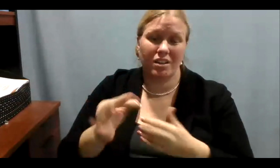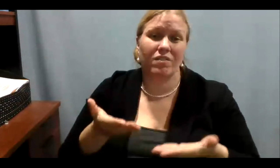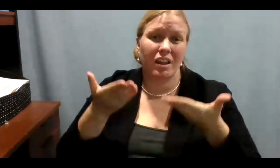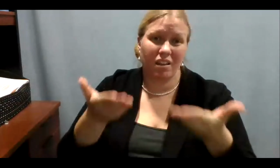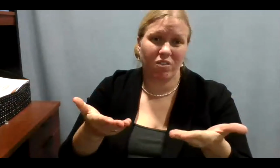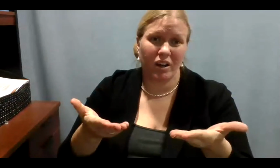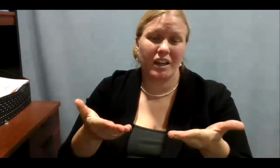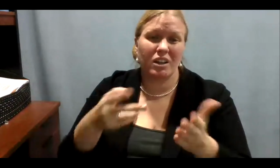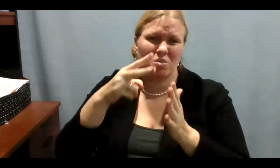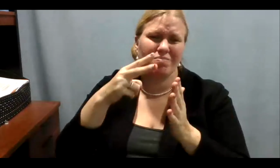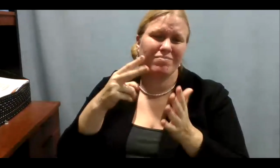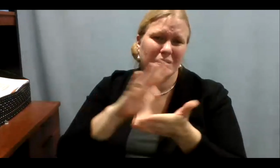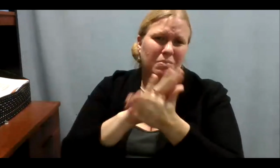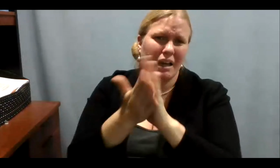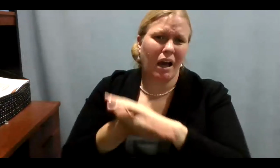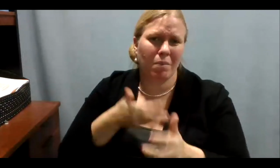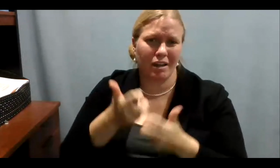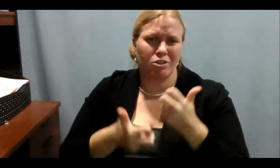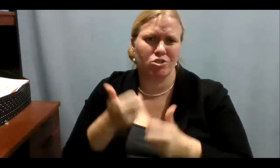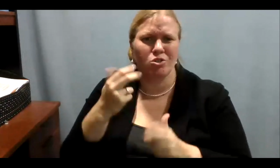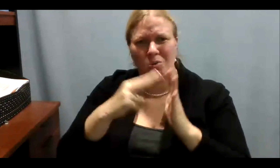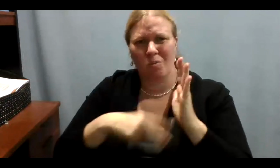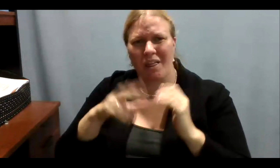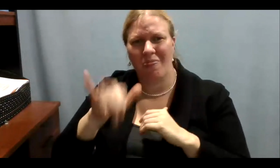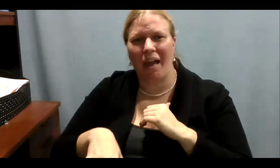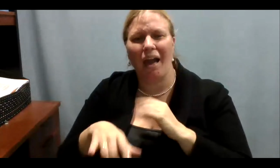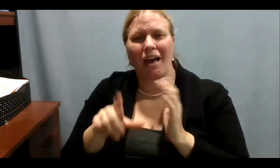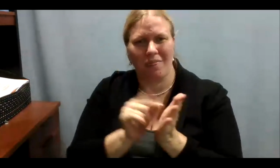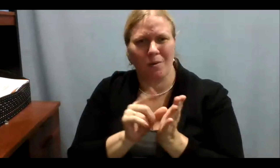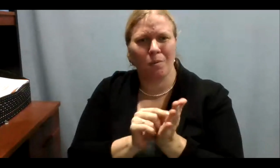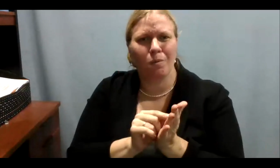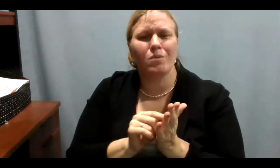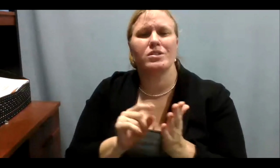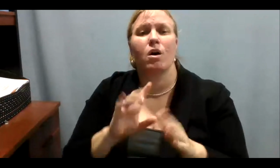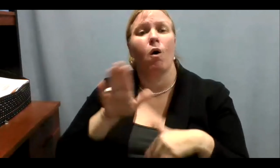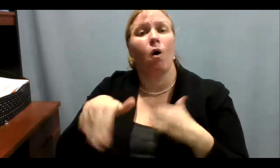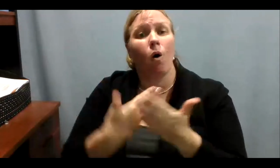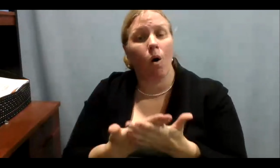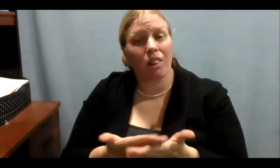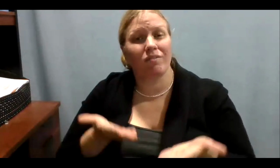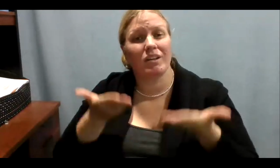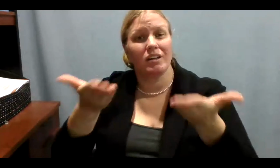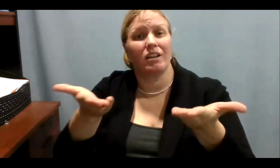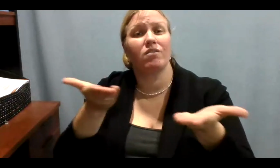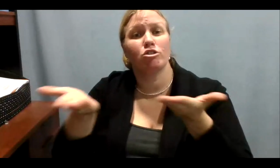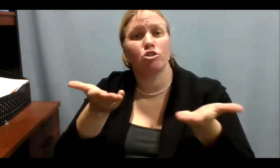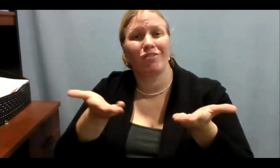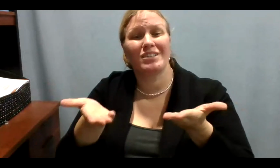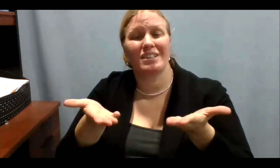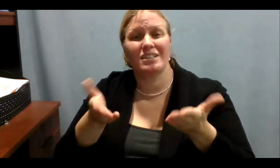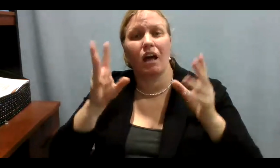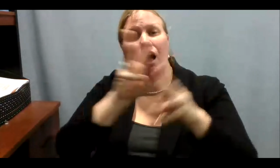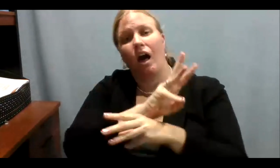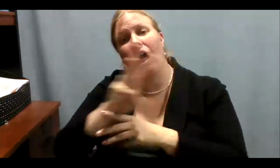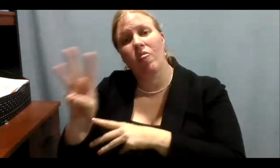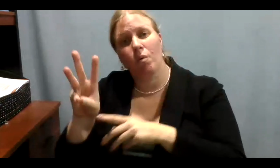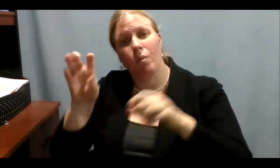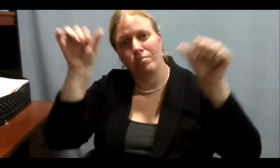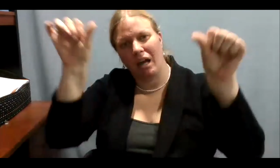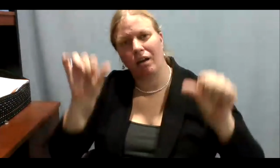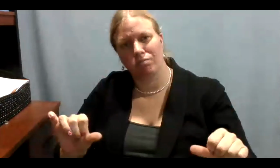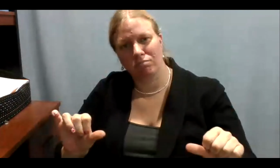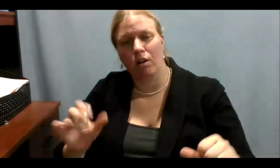You're reading about that in the news. What we did was we put all of the different delivery services up on the website, which will give our customers an opportunity to shop